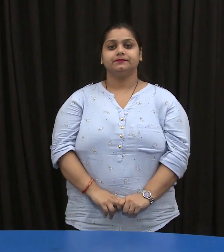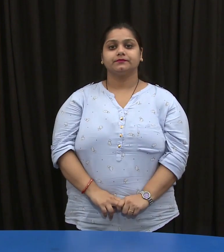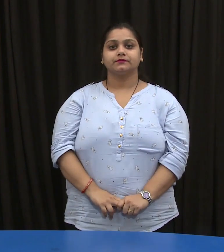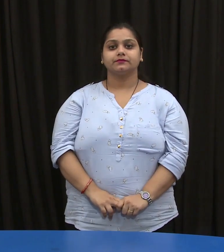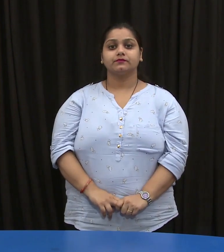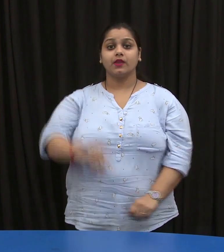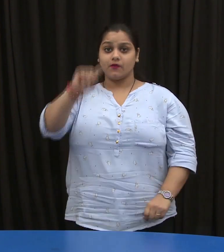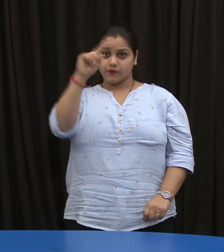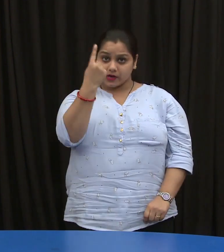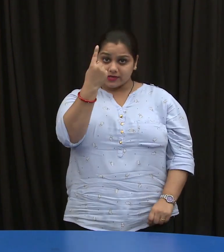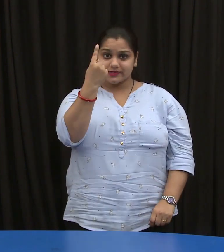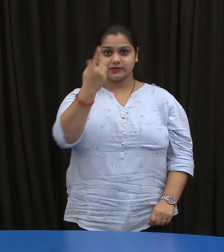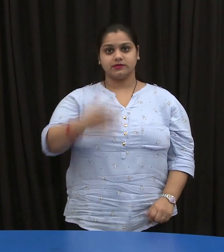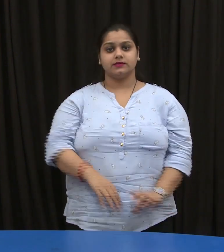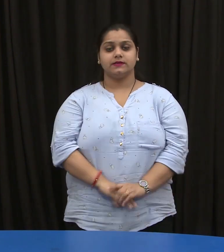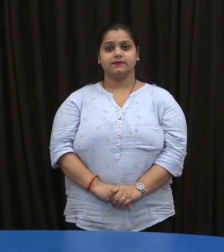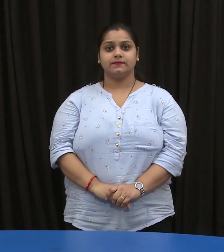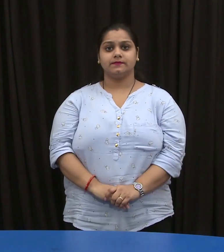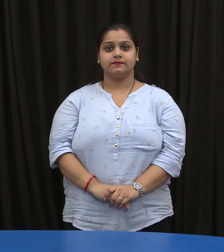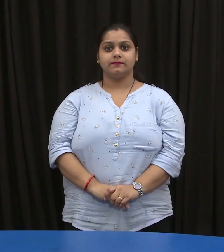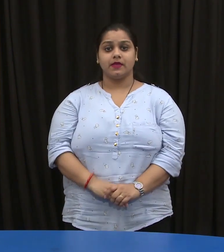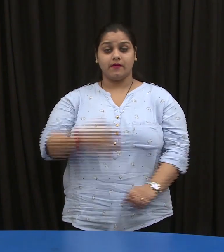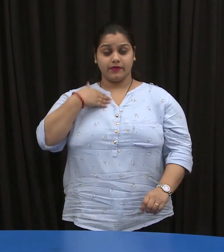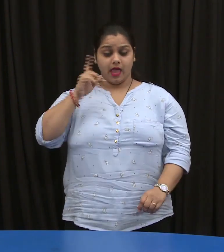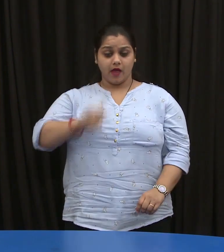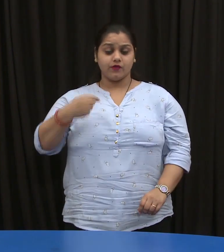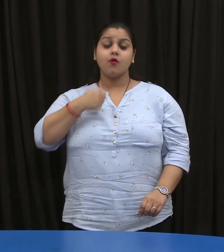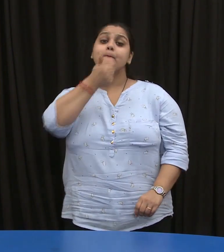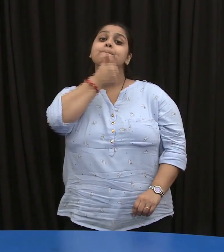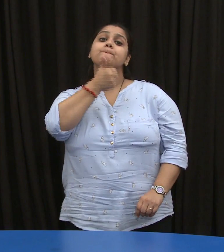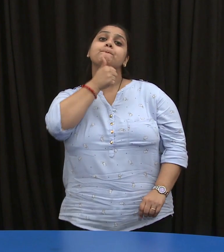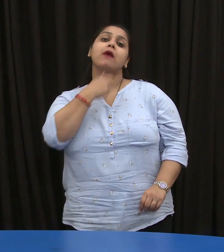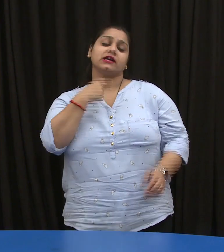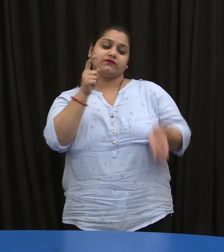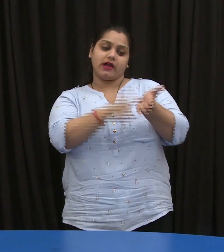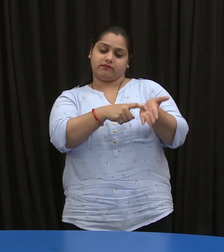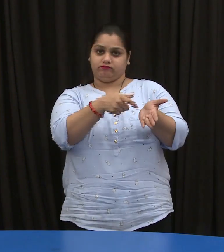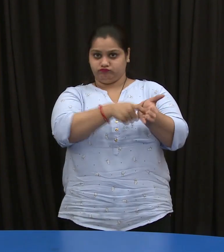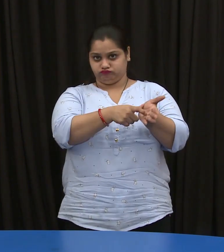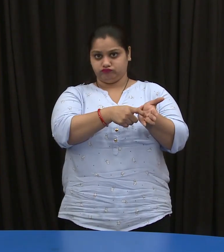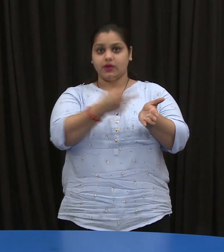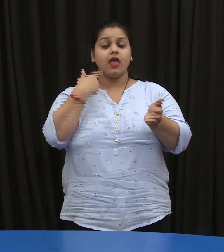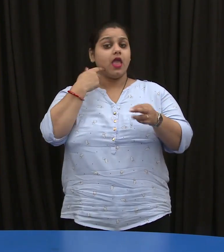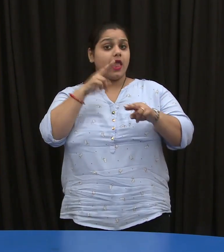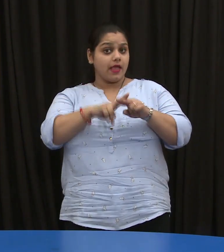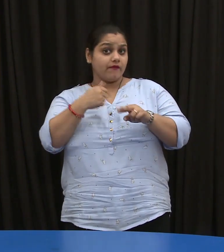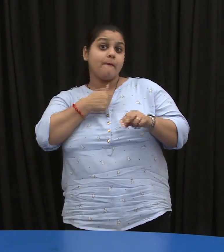The first is we have to enter the password if it is password